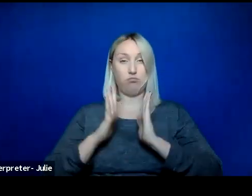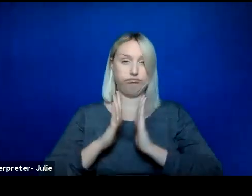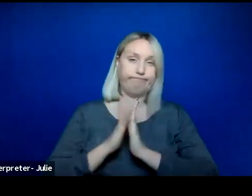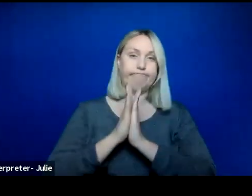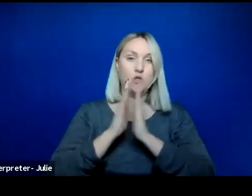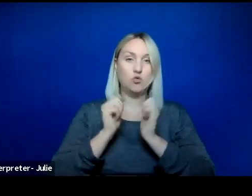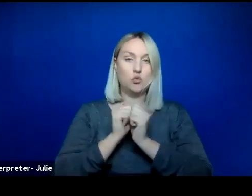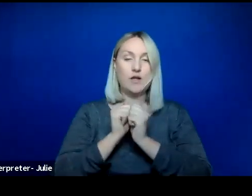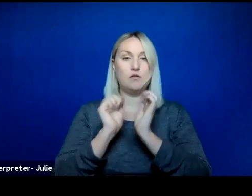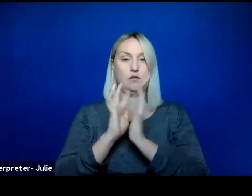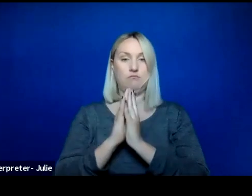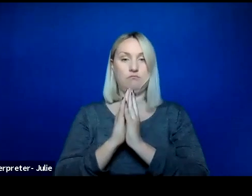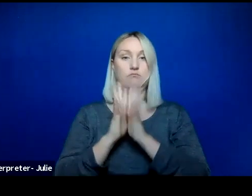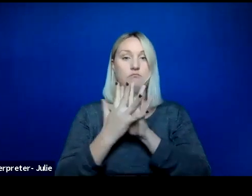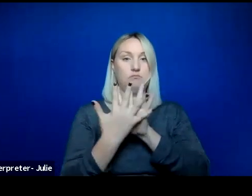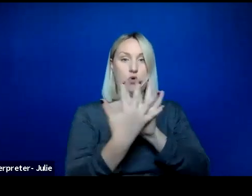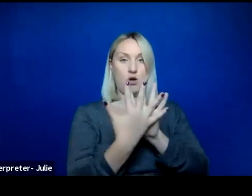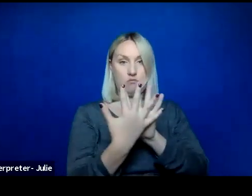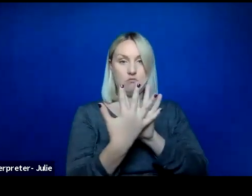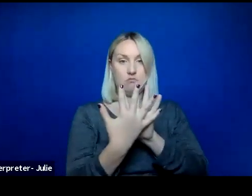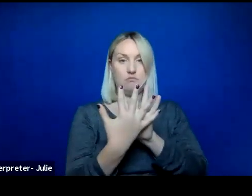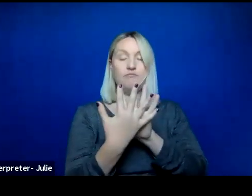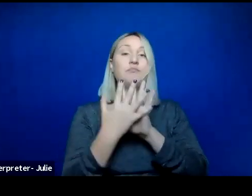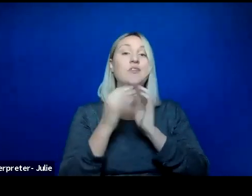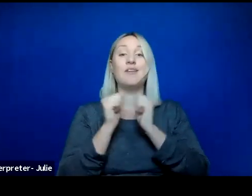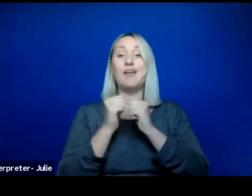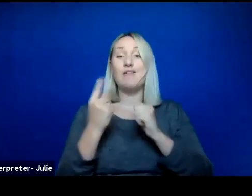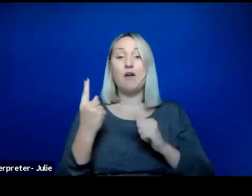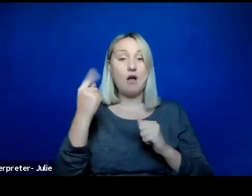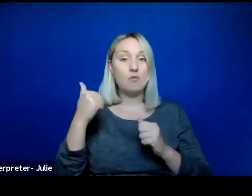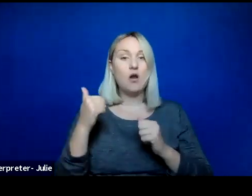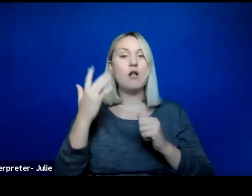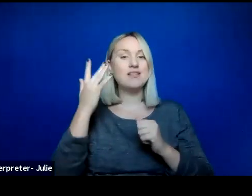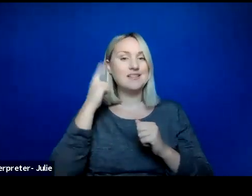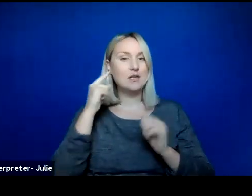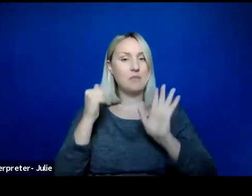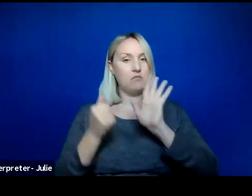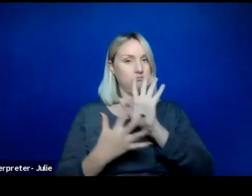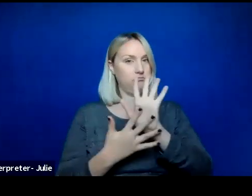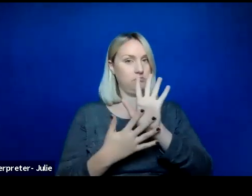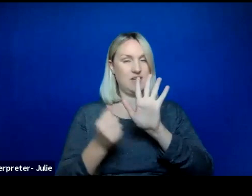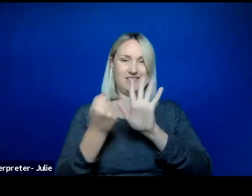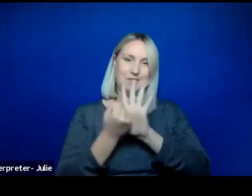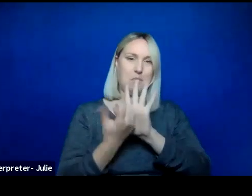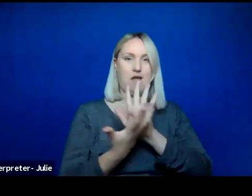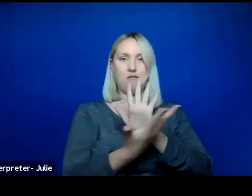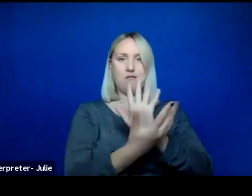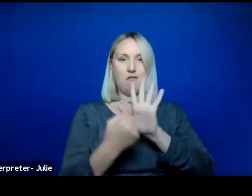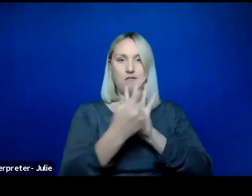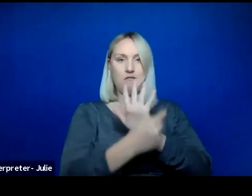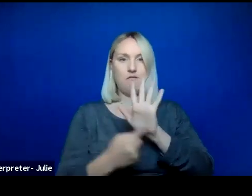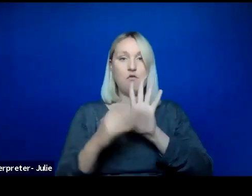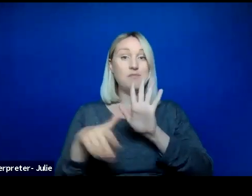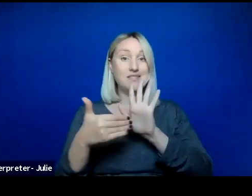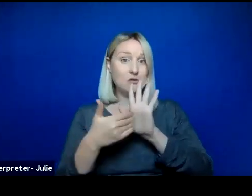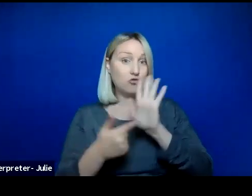the fingers here. Whether your hands are up or down, think about expanding from the center of